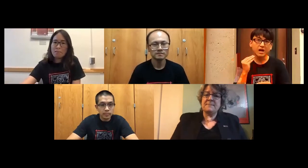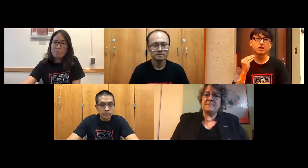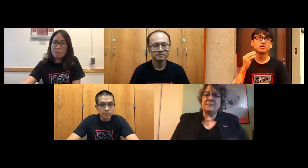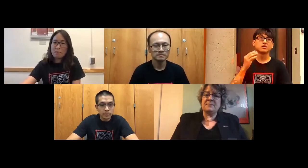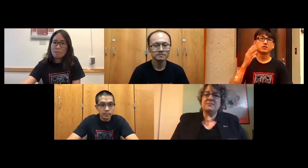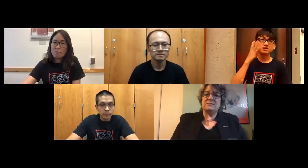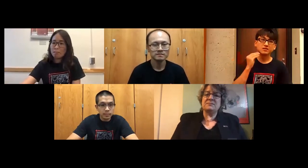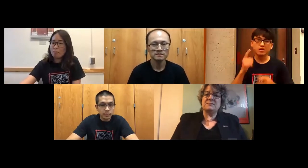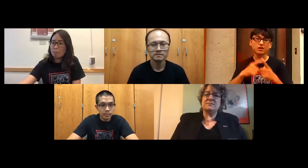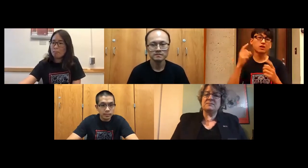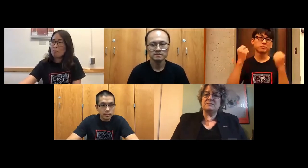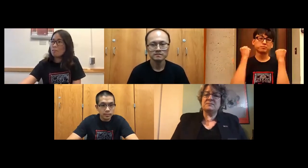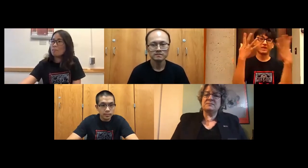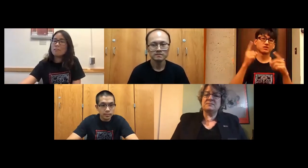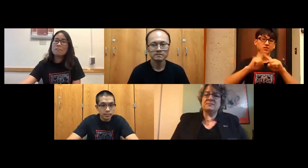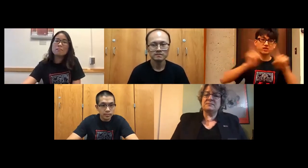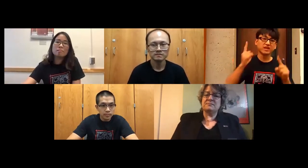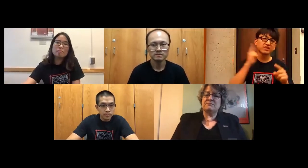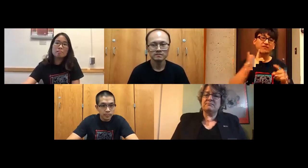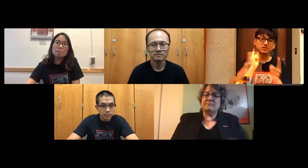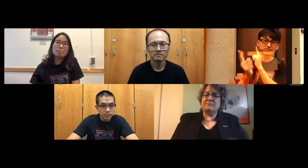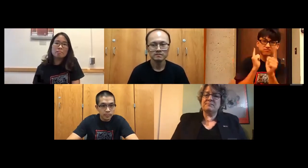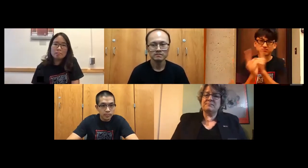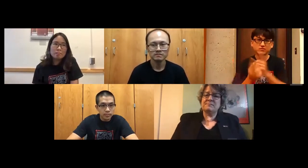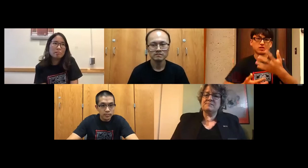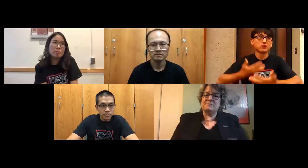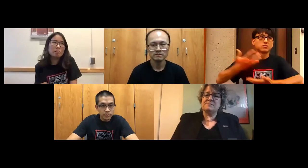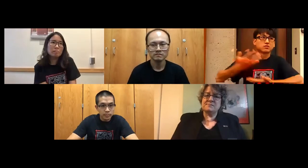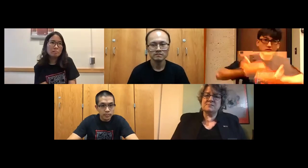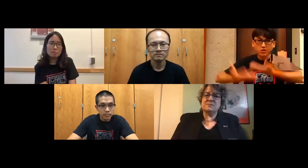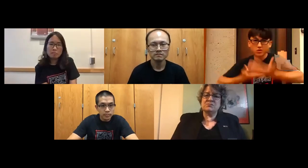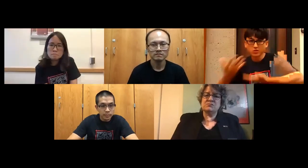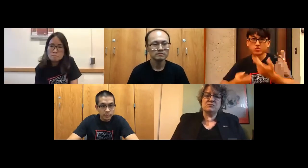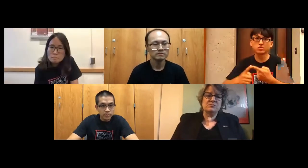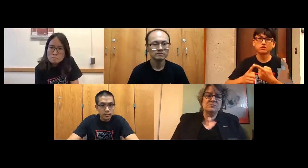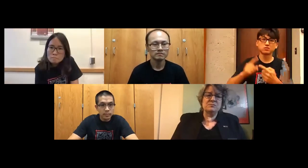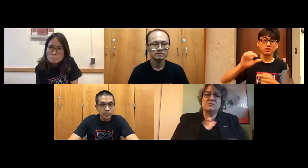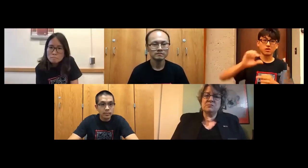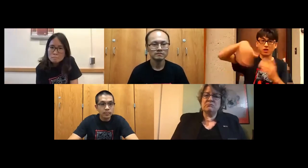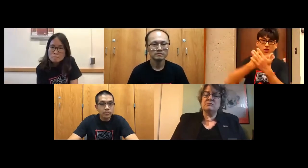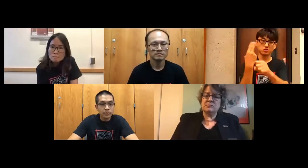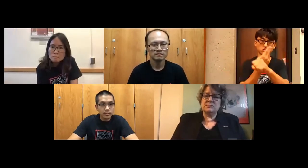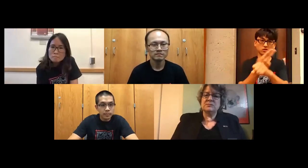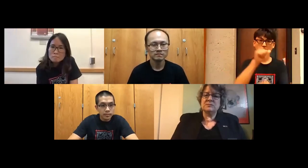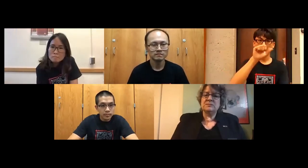So being in America, there's so many different kinds of deaf people, so many different